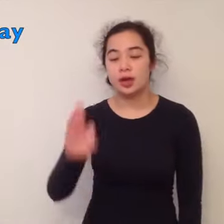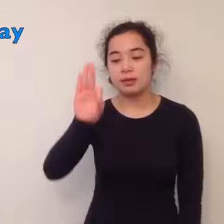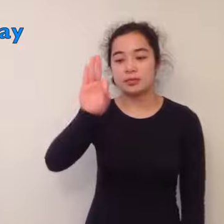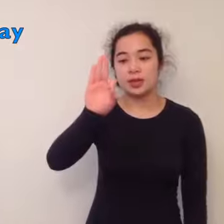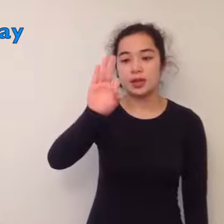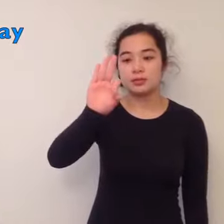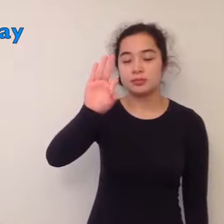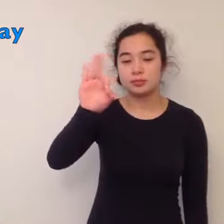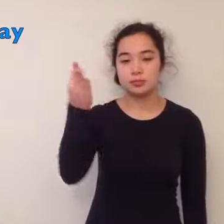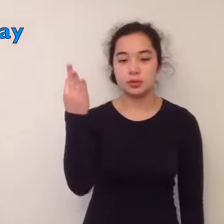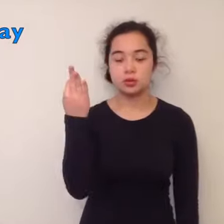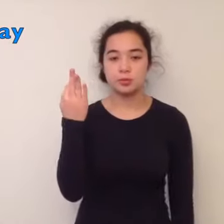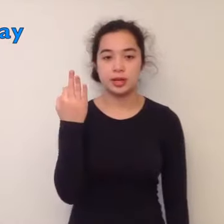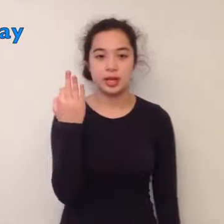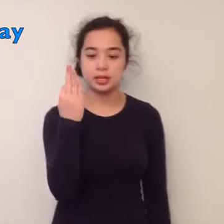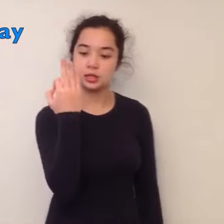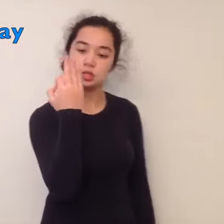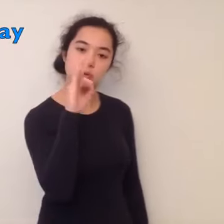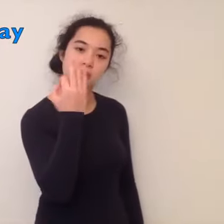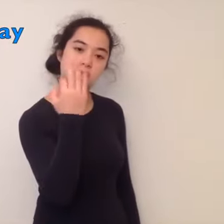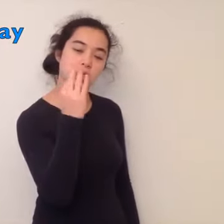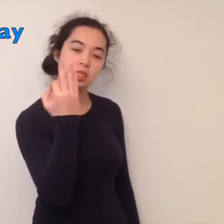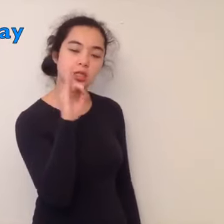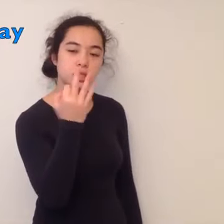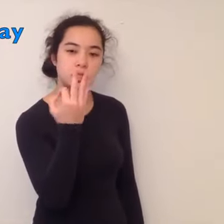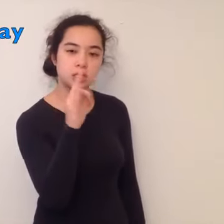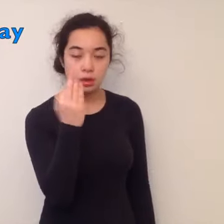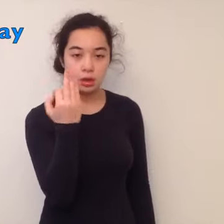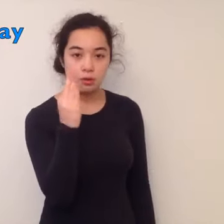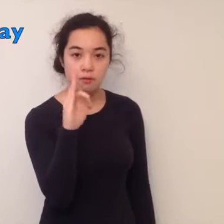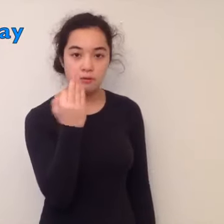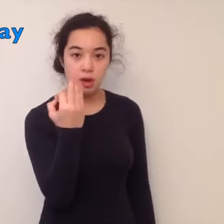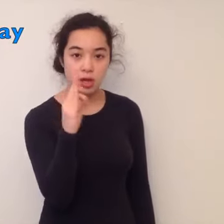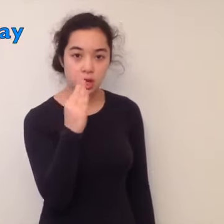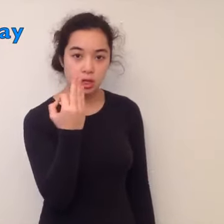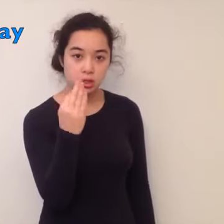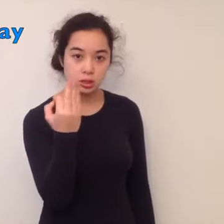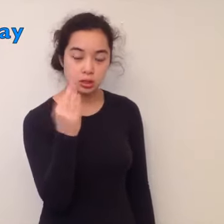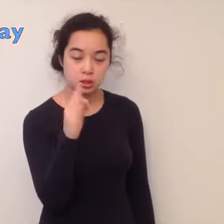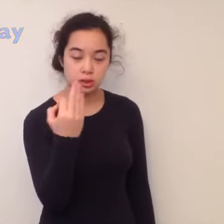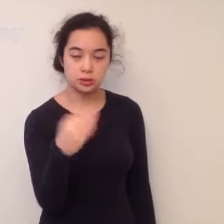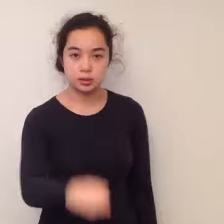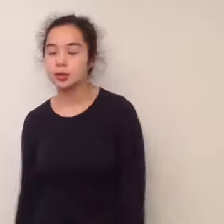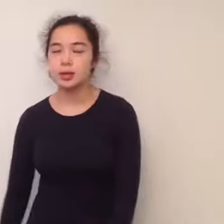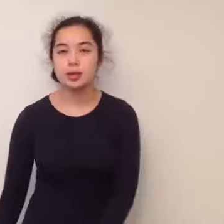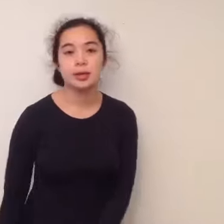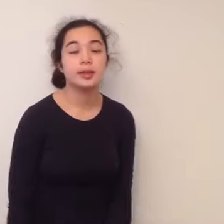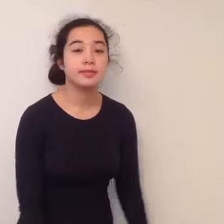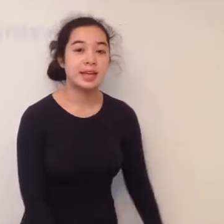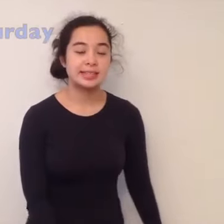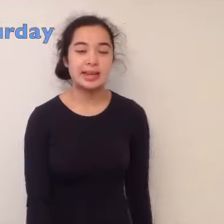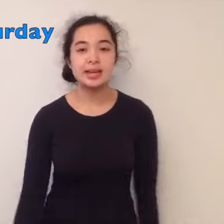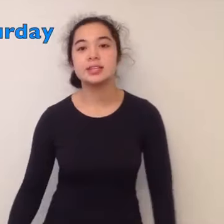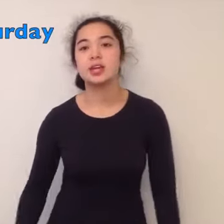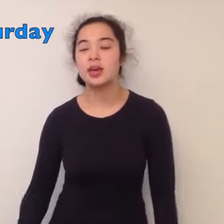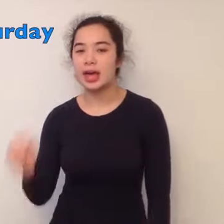F sign in your dominant hand and twist it. Friday. And then for Saturday, take your S